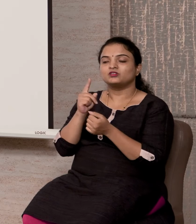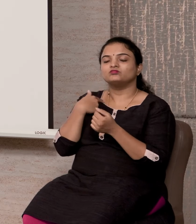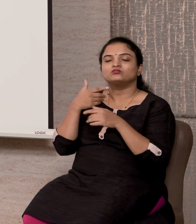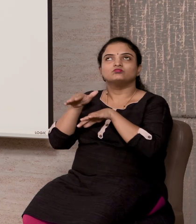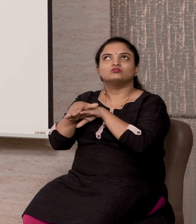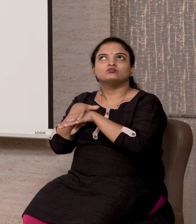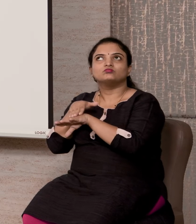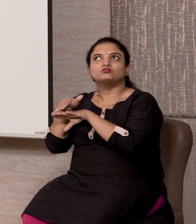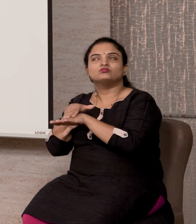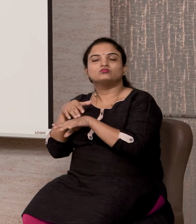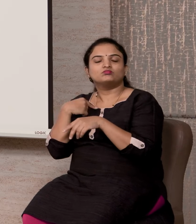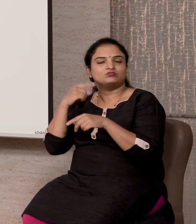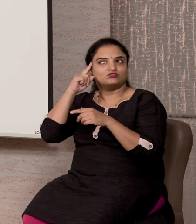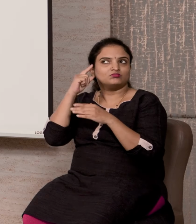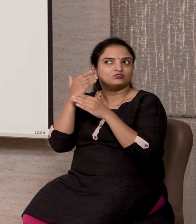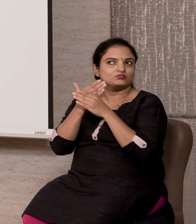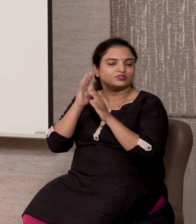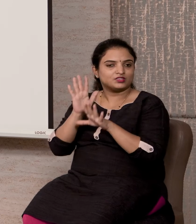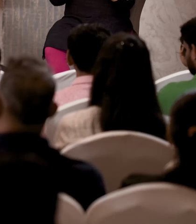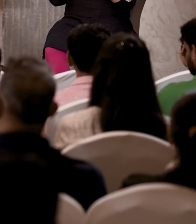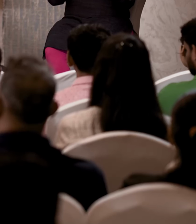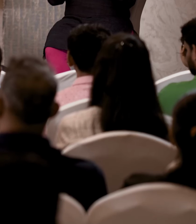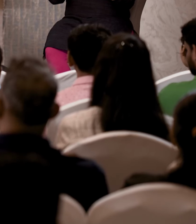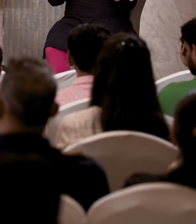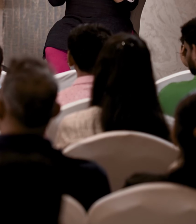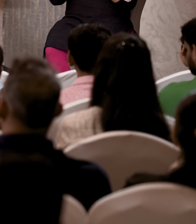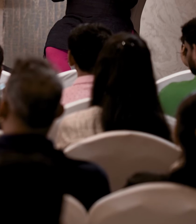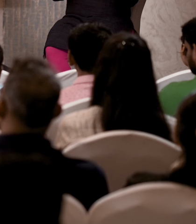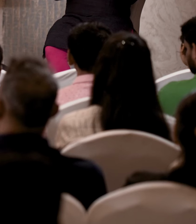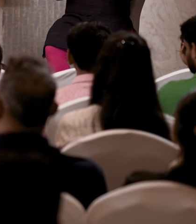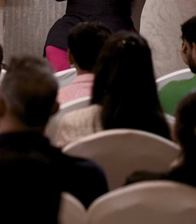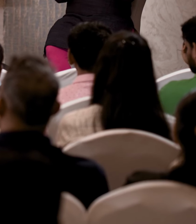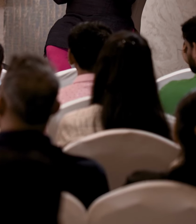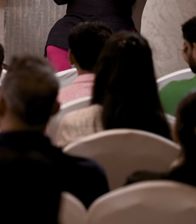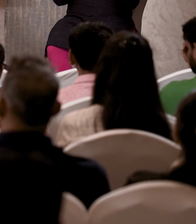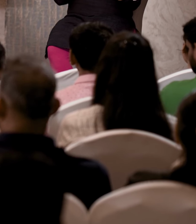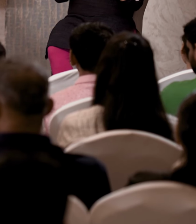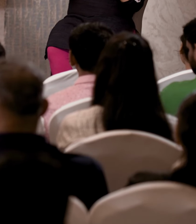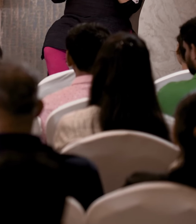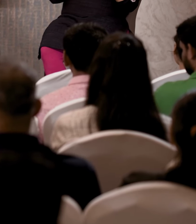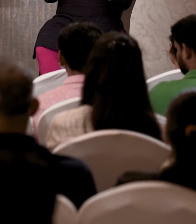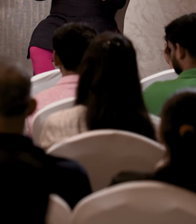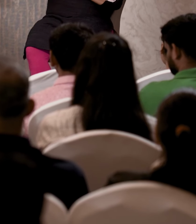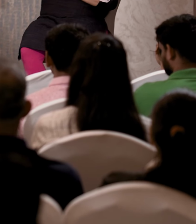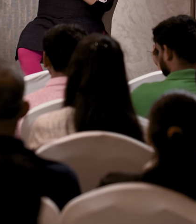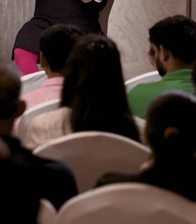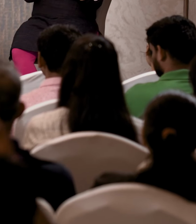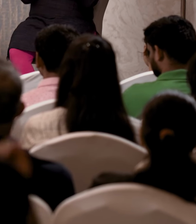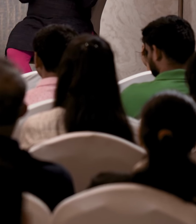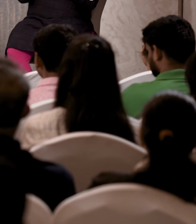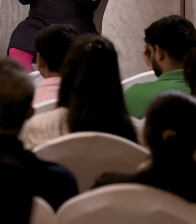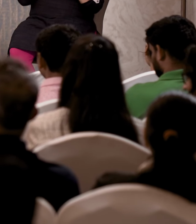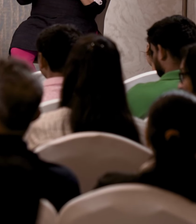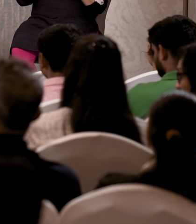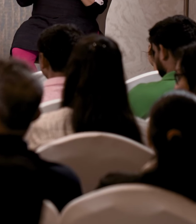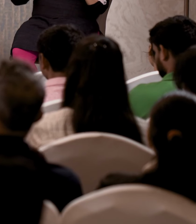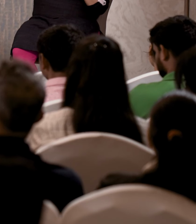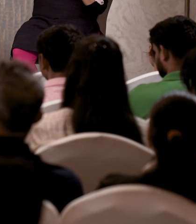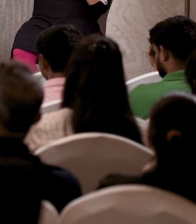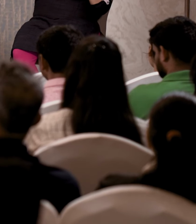start believing and they start involving themselves, and it also becomes an identity for them, right? So even in this crowd, we were able to see